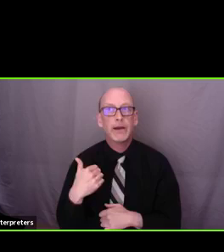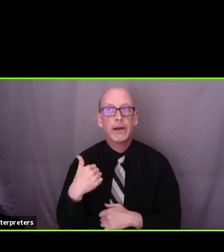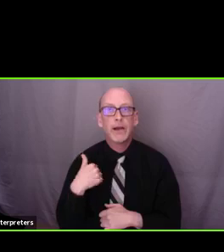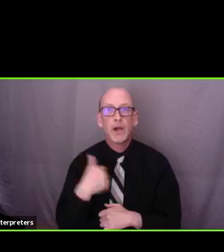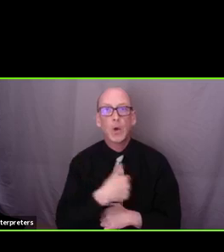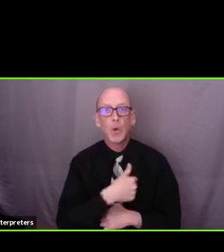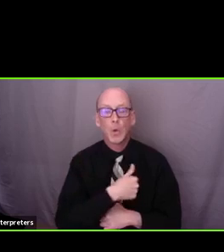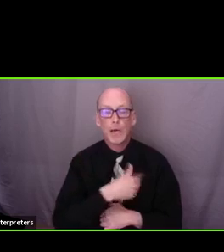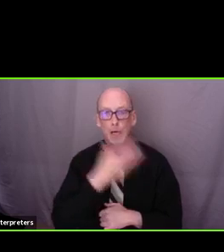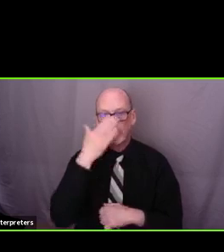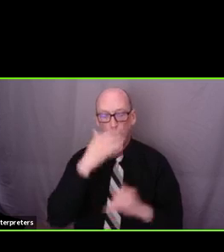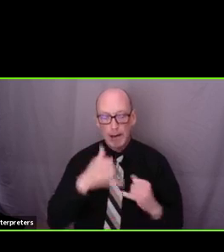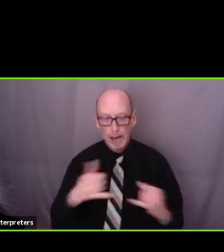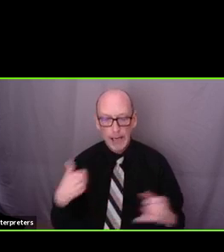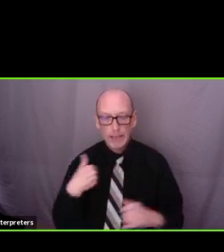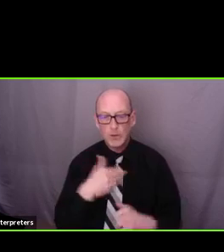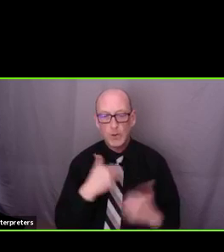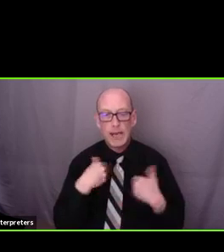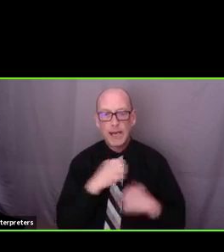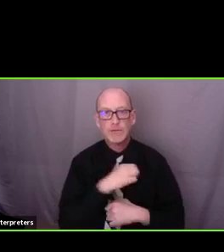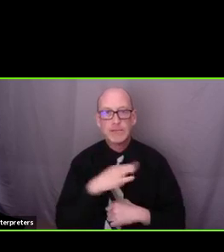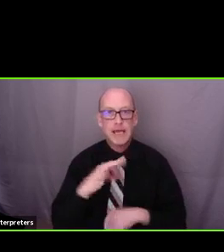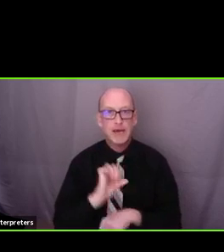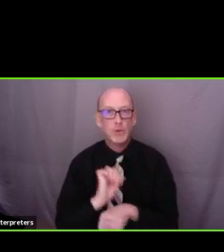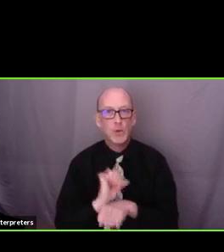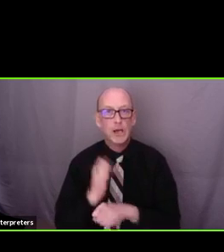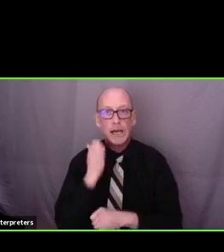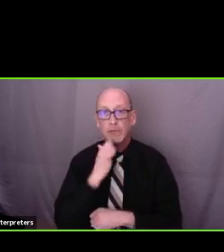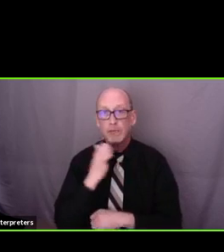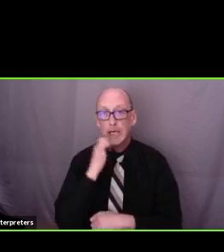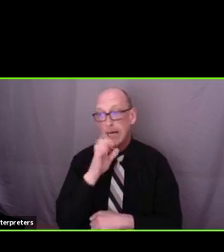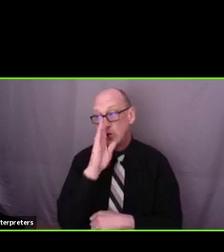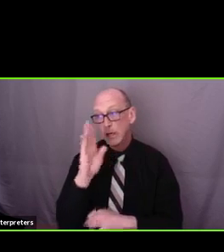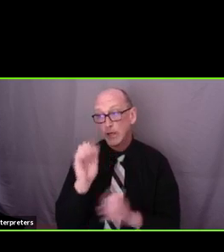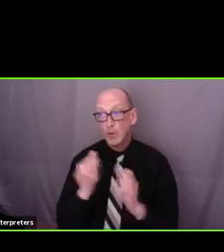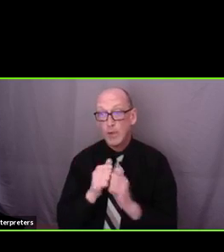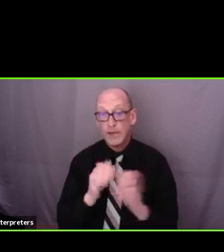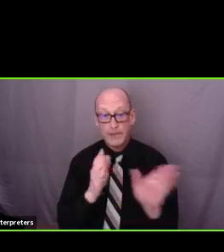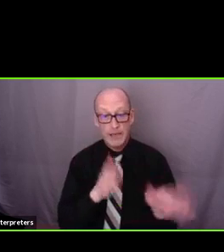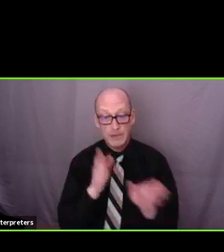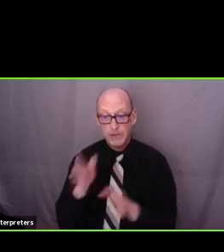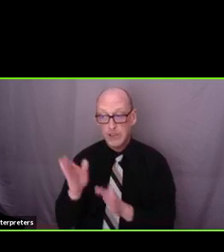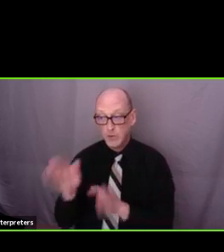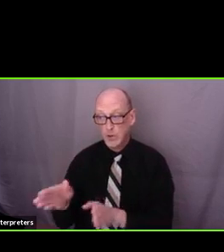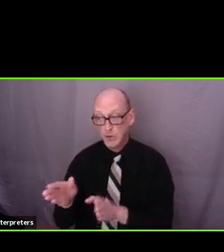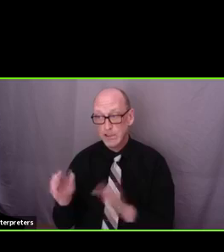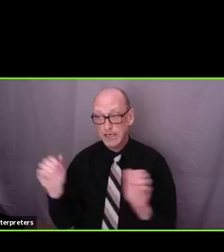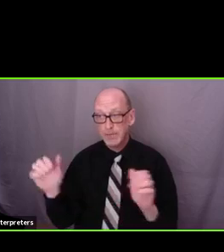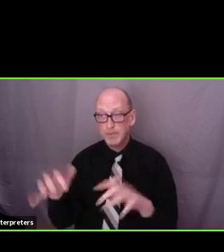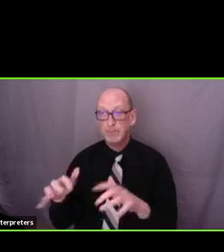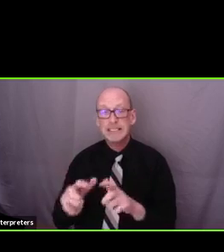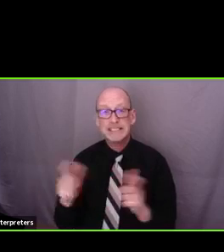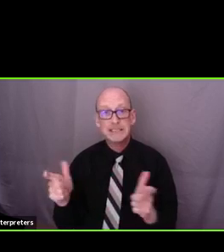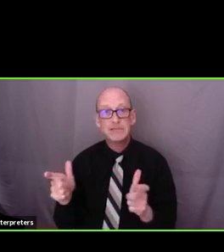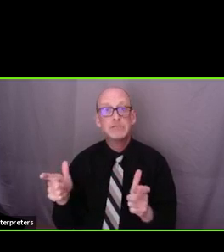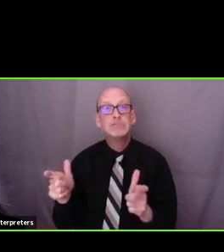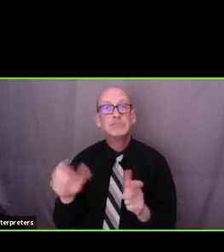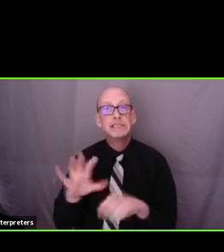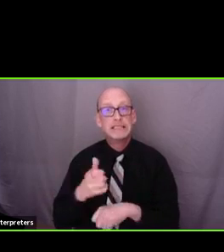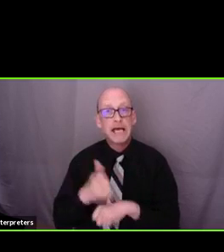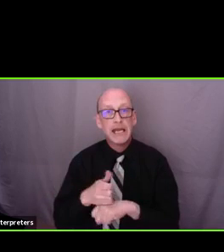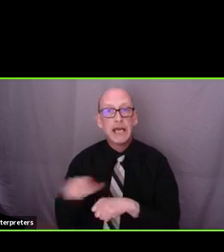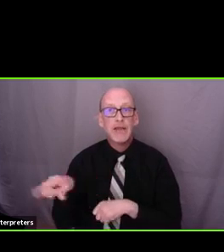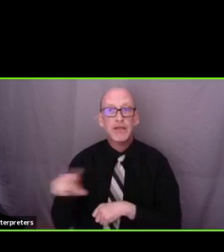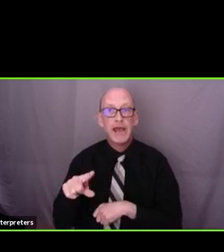front lines. We have staff working every day directly with individuals in congregate settings, and so they are a